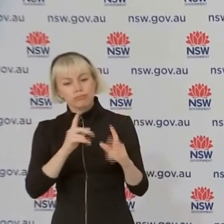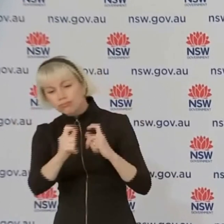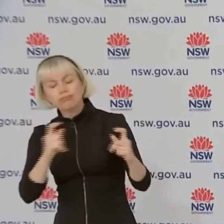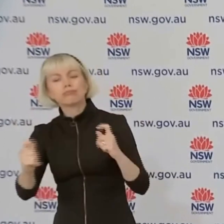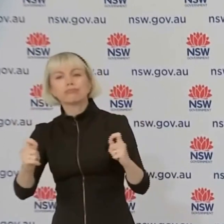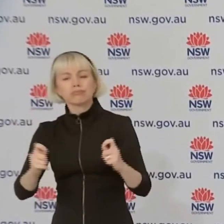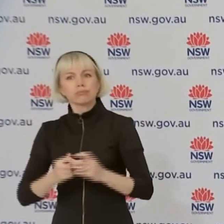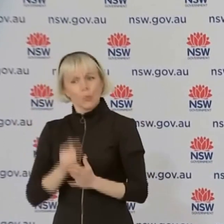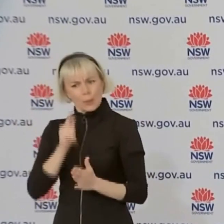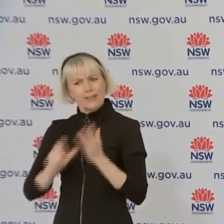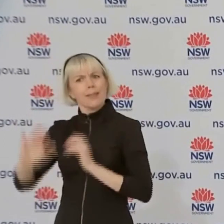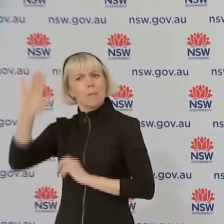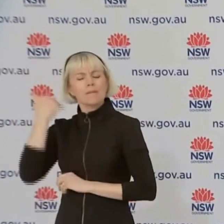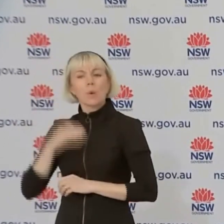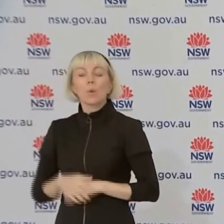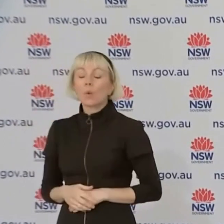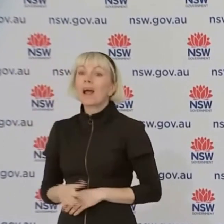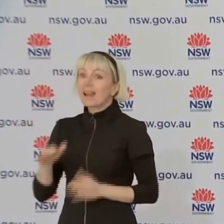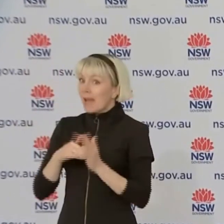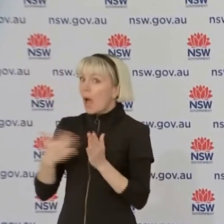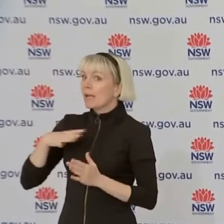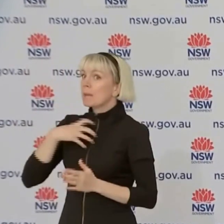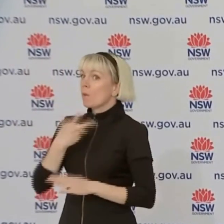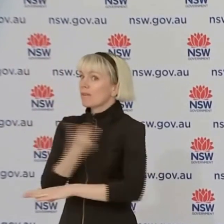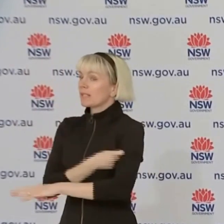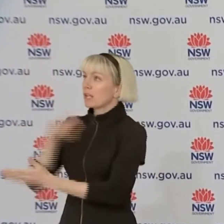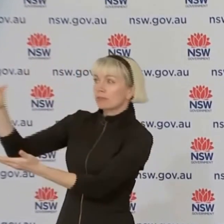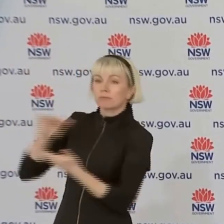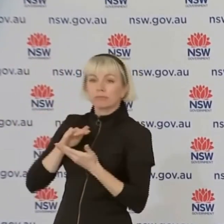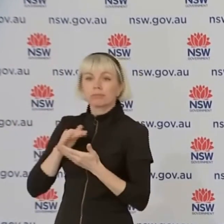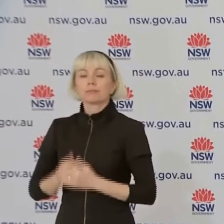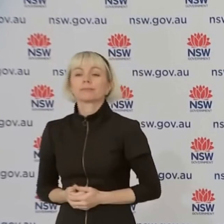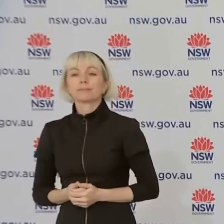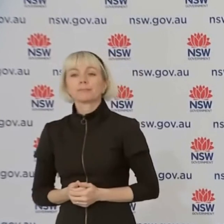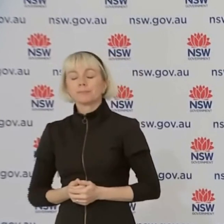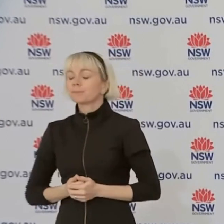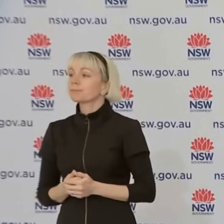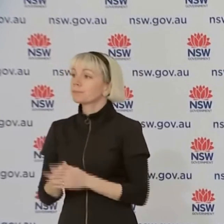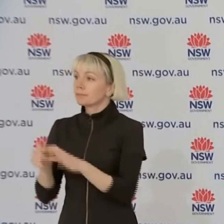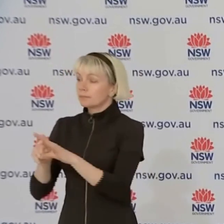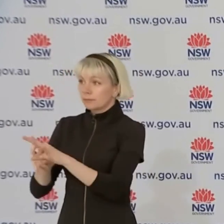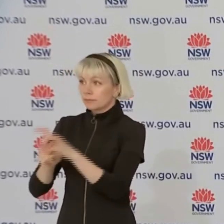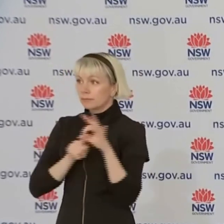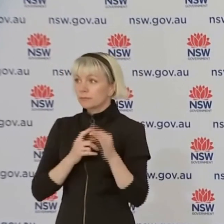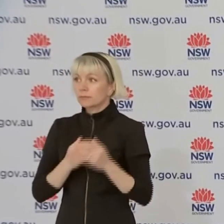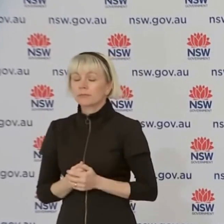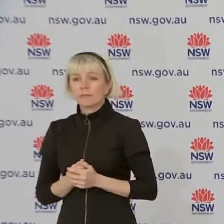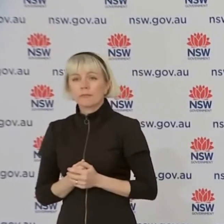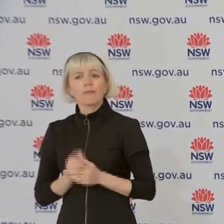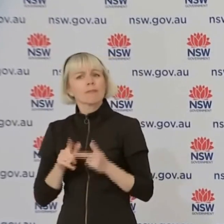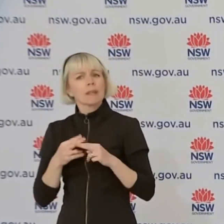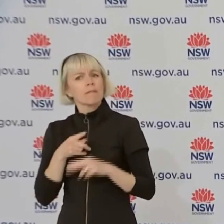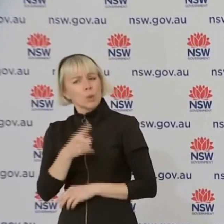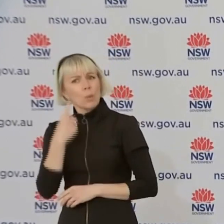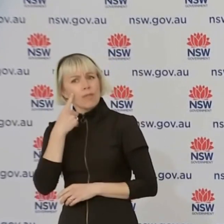those vaccine doses arriving in the next few weeks, and that's what we're looking forward to. But Premier, we haven't reached the peak yet. Yeah, if we haven't reached the peak yet,